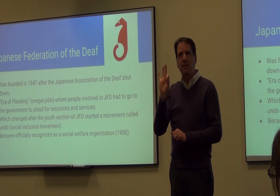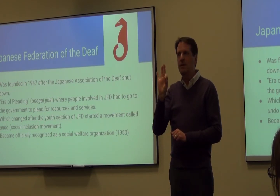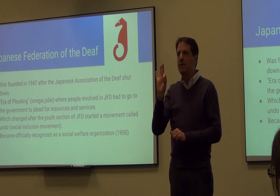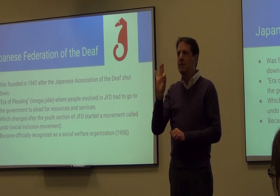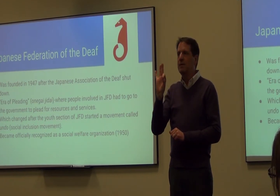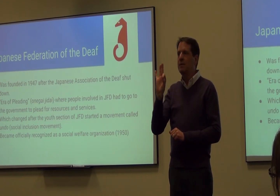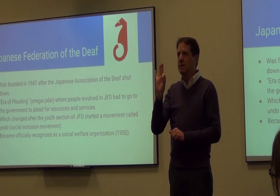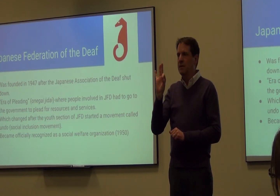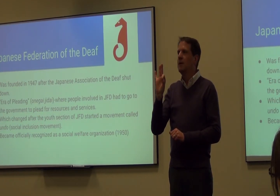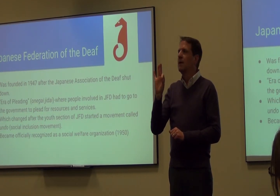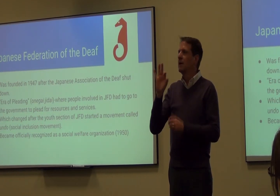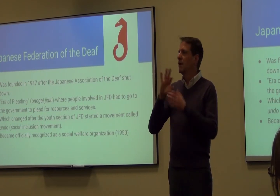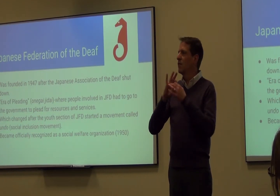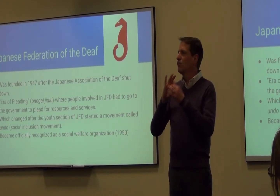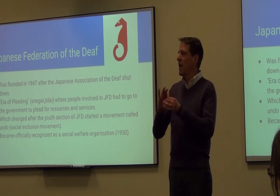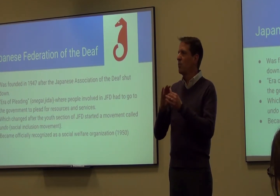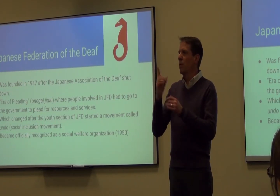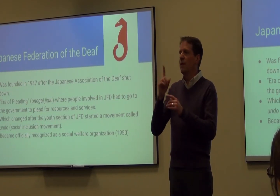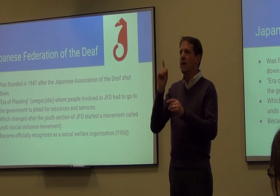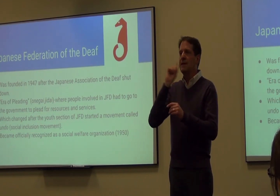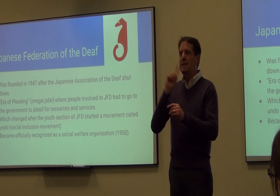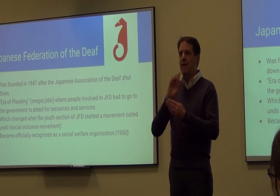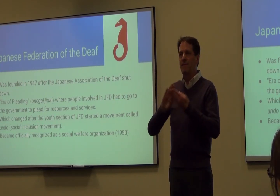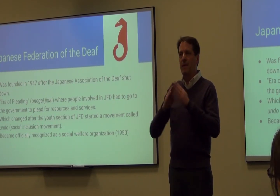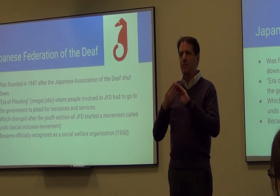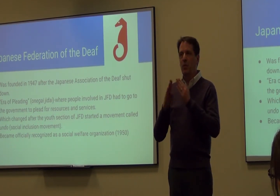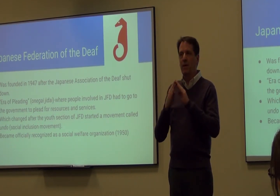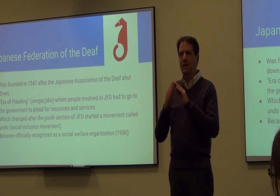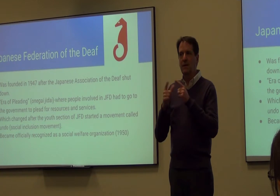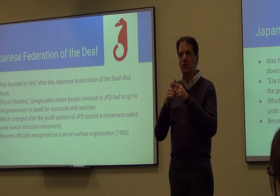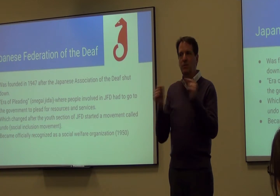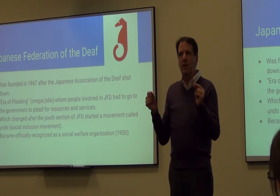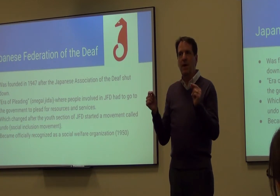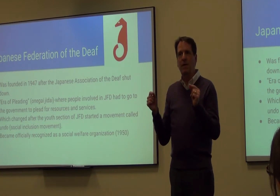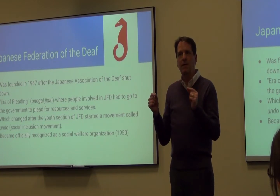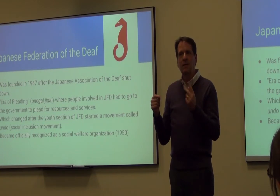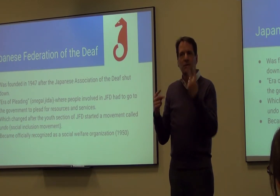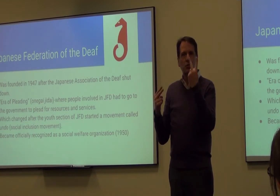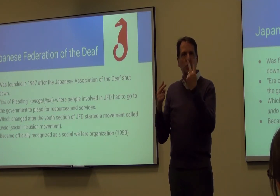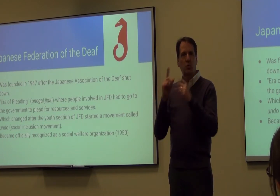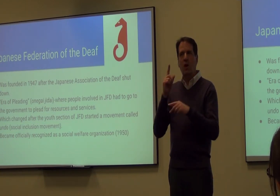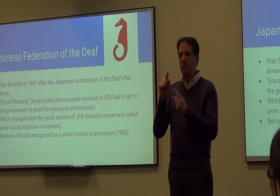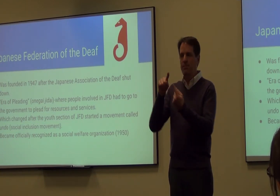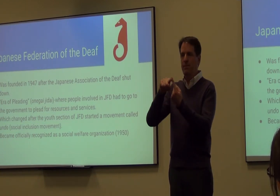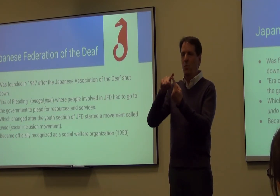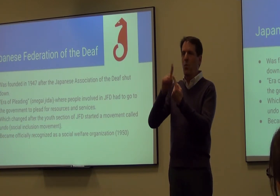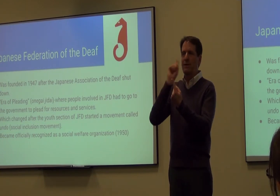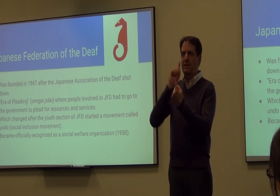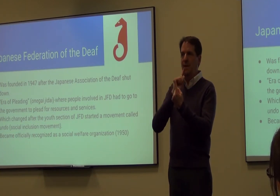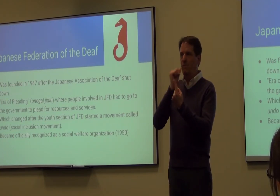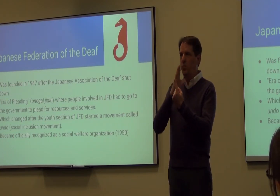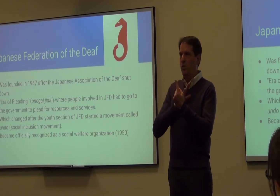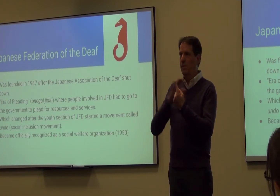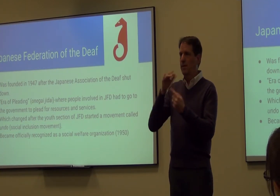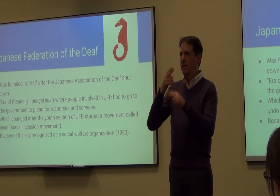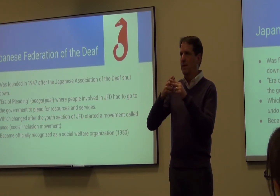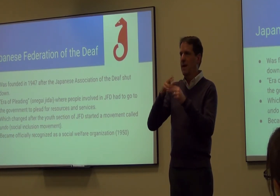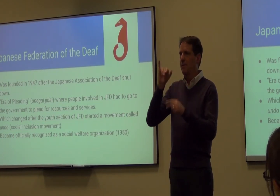On March 29th, we're going to have a presentation related to the deaf community in Japan. There'll be one deaf